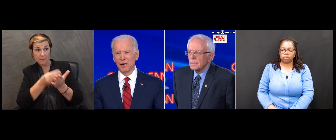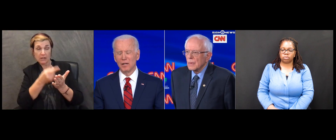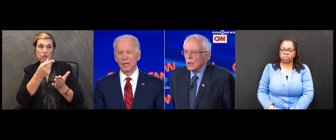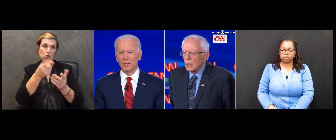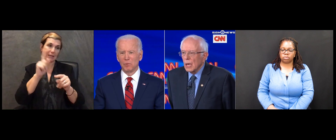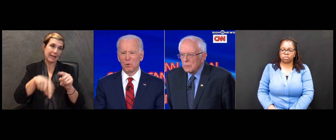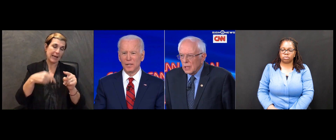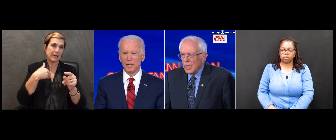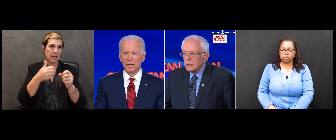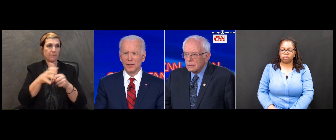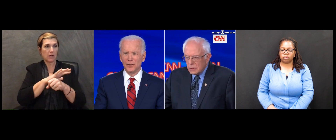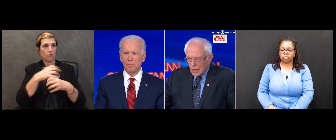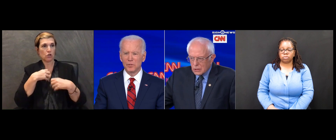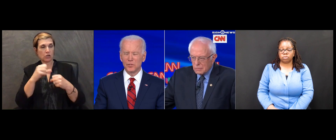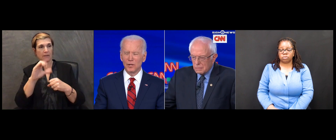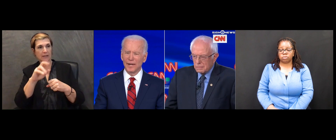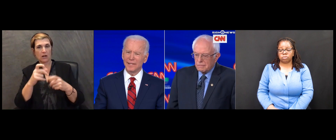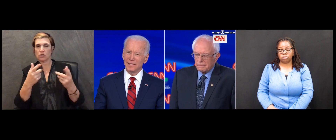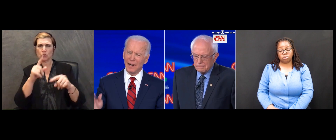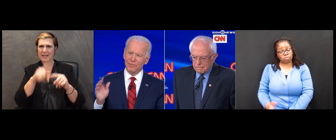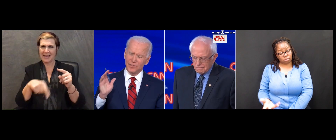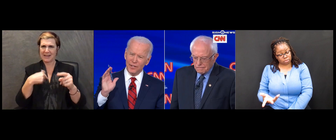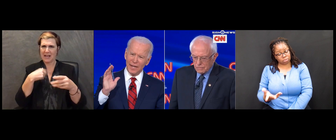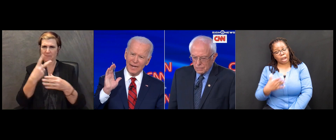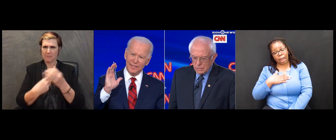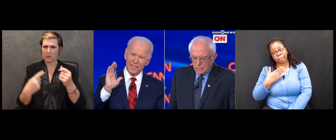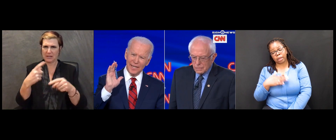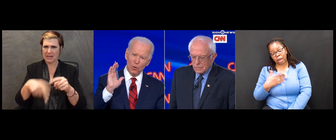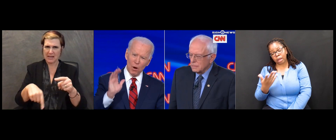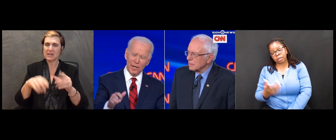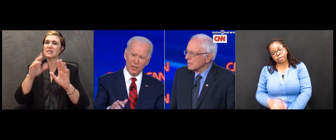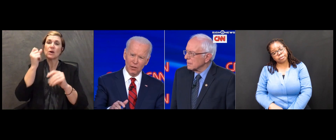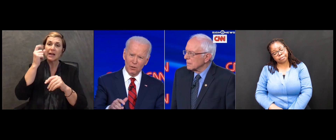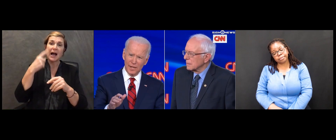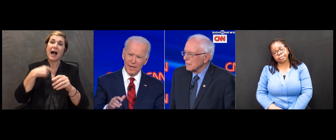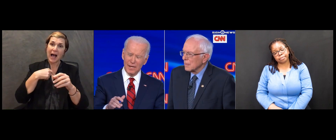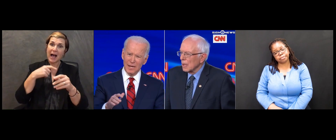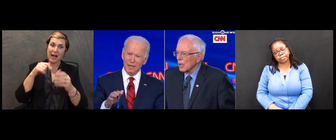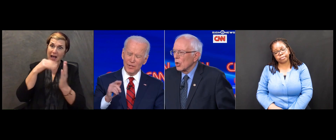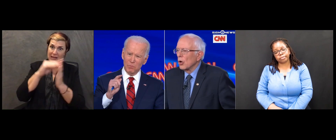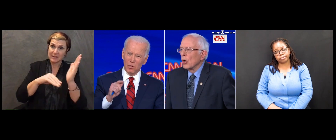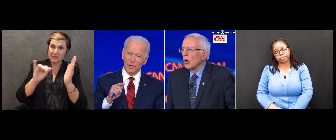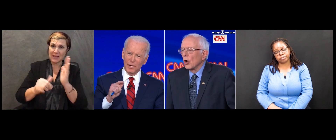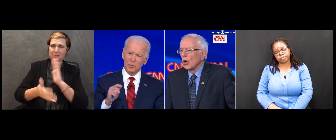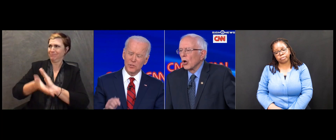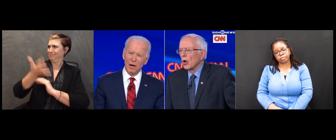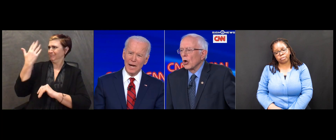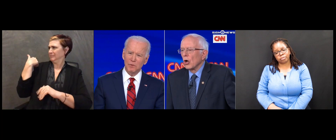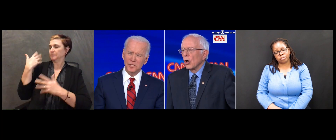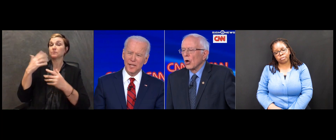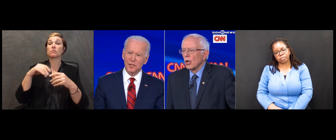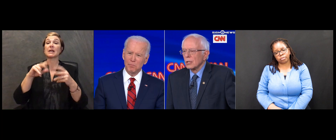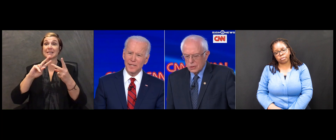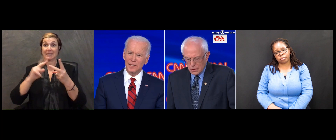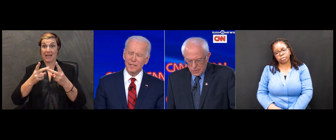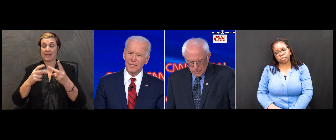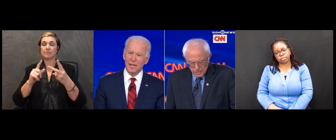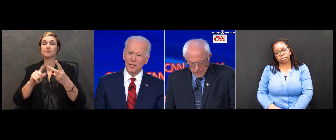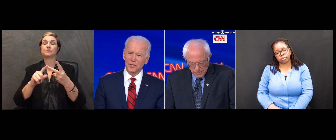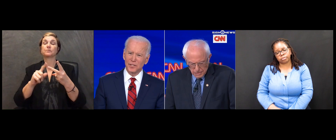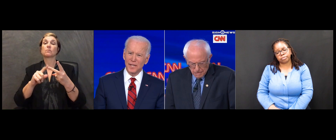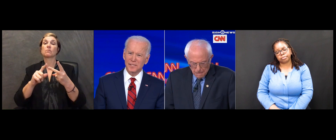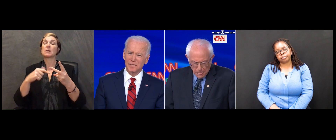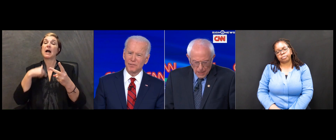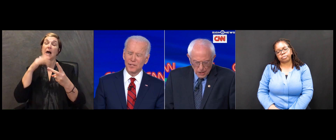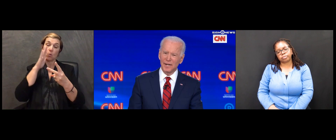health care. Well, I'm glad. Number two, and I've done that. I did that a while ago, okay? Number one. Number two, I would send immediately